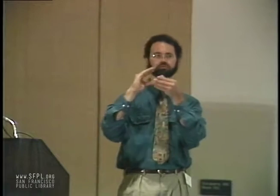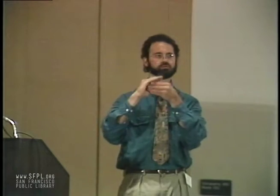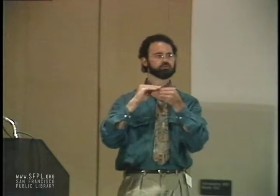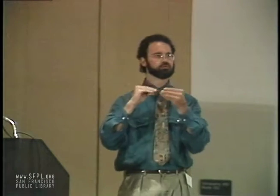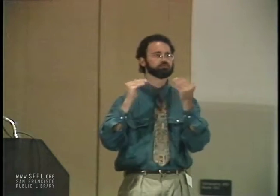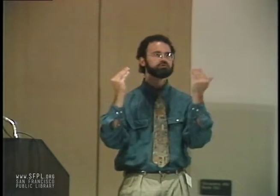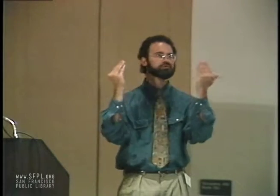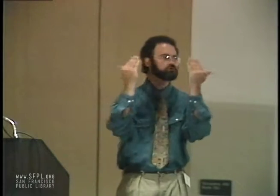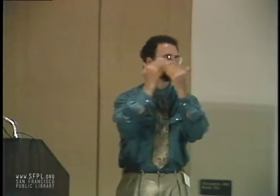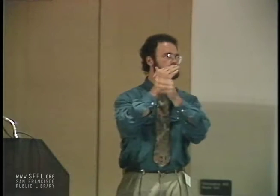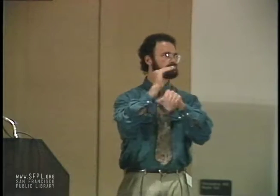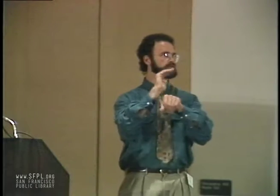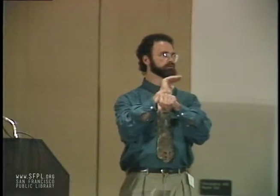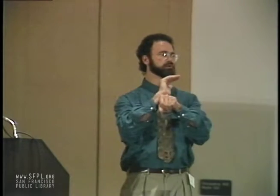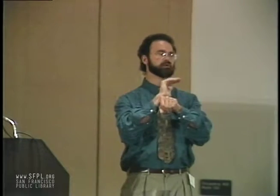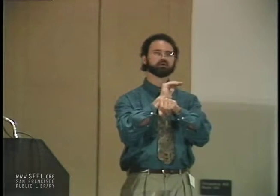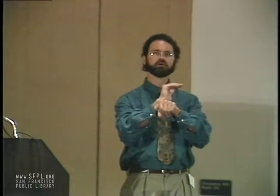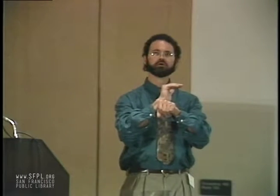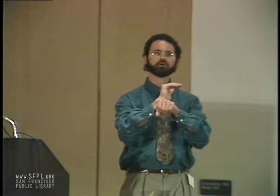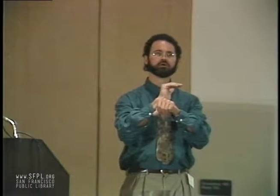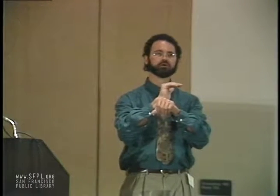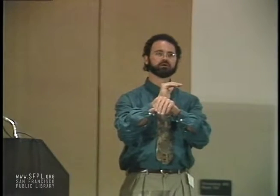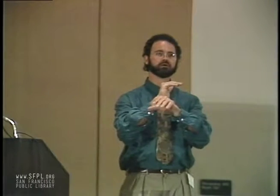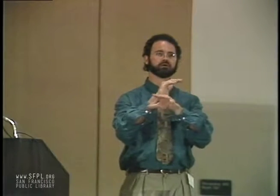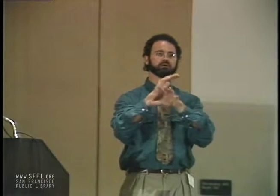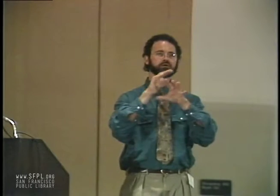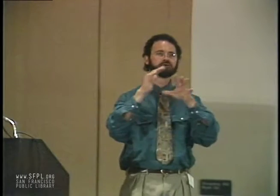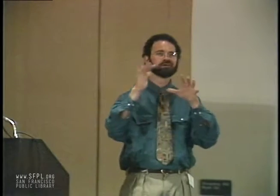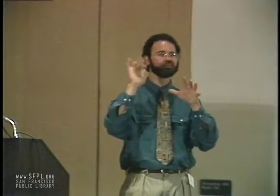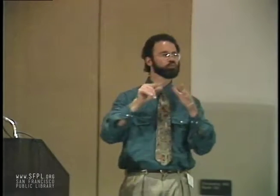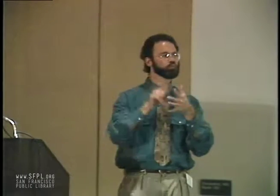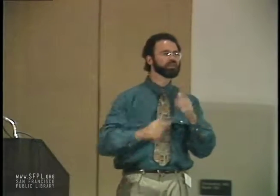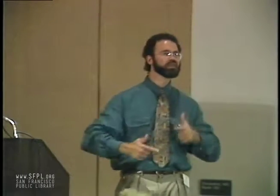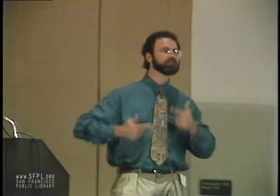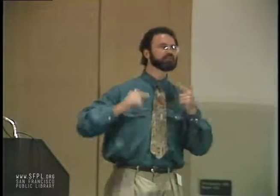The imagery in the story, that it's a dark night,